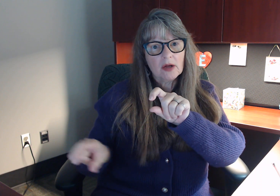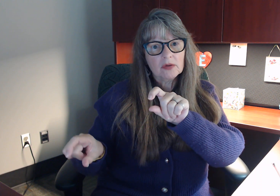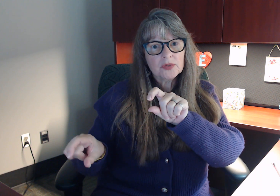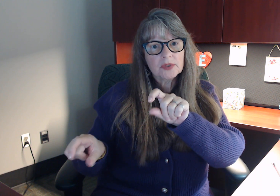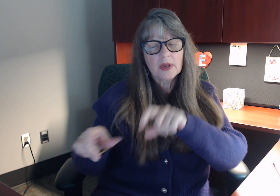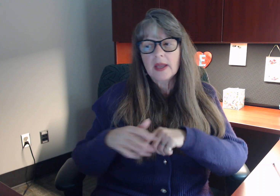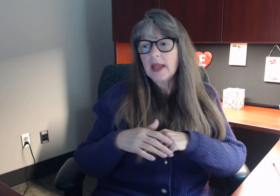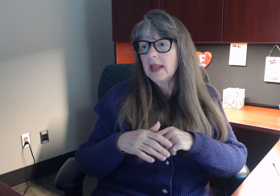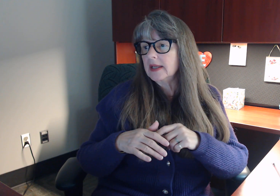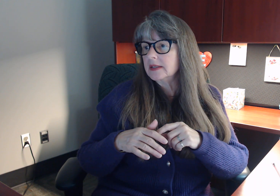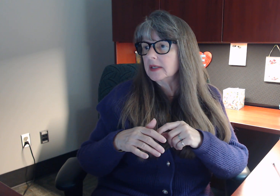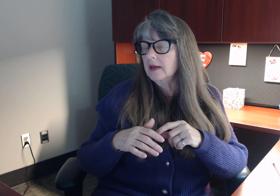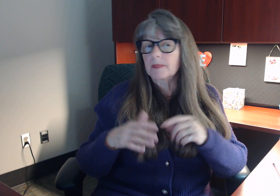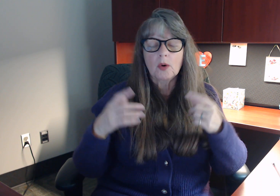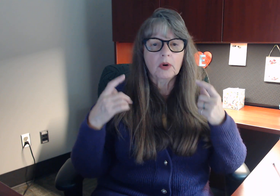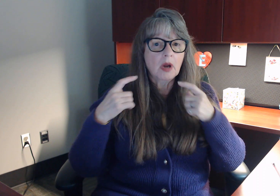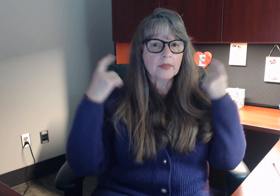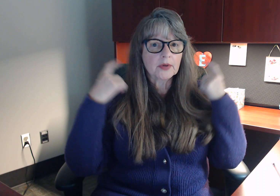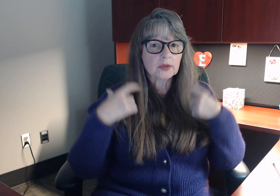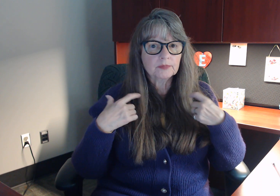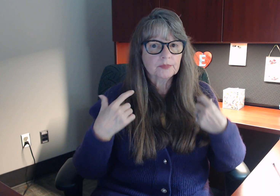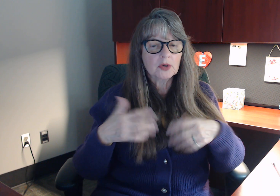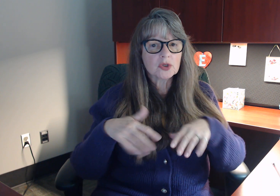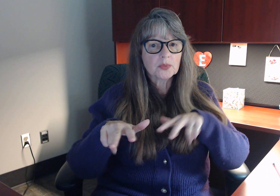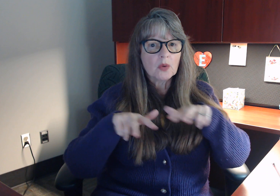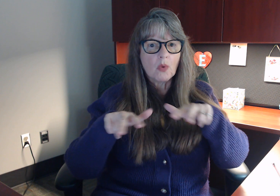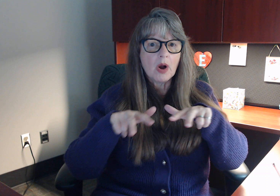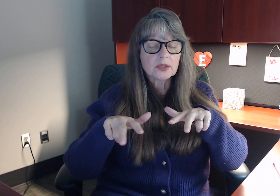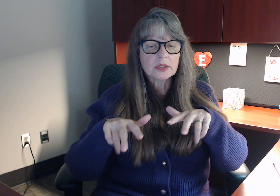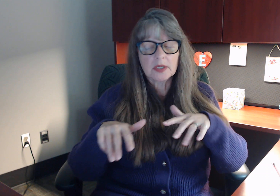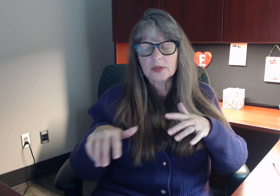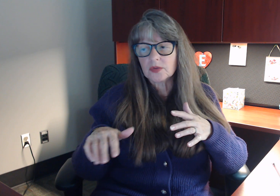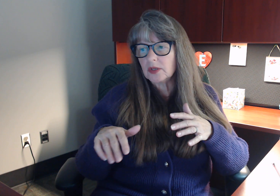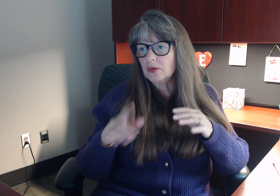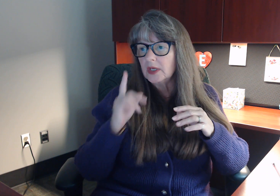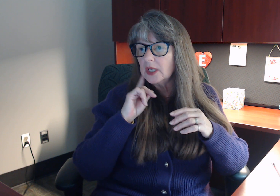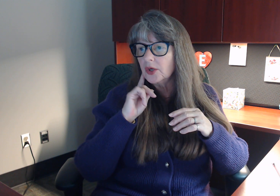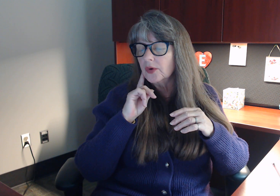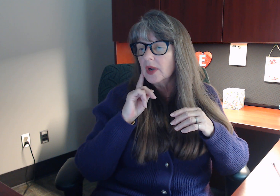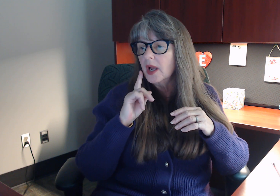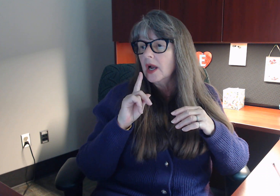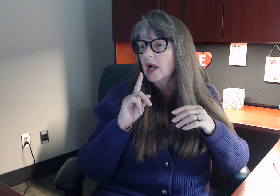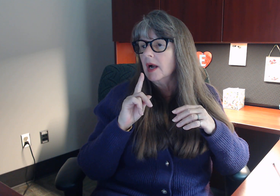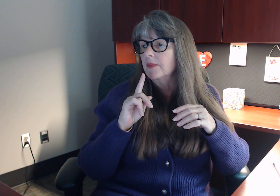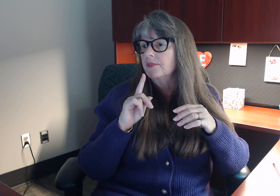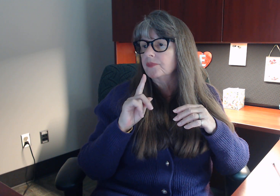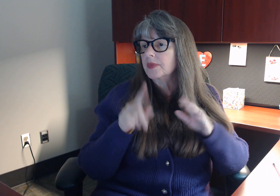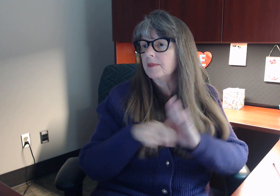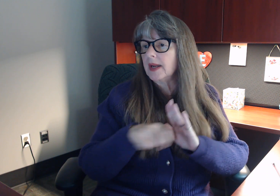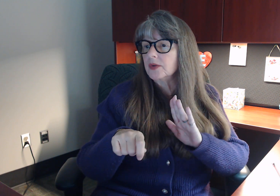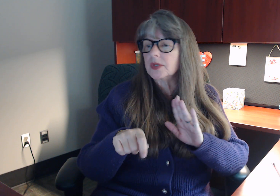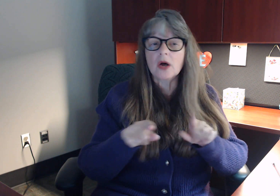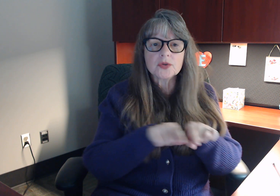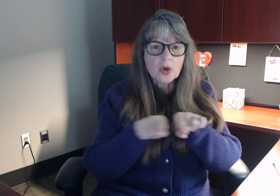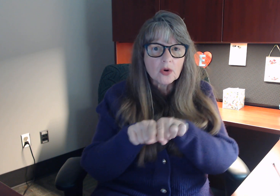tails and or on their, just when they walked, so that you could hear the bells. Also